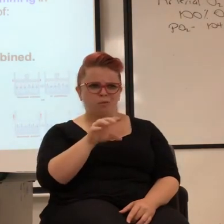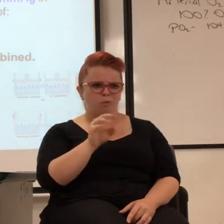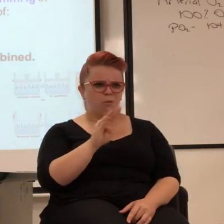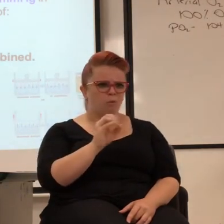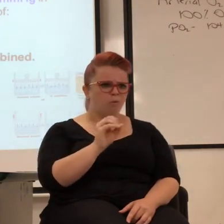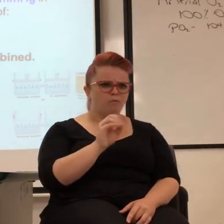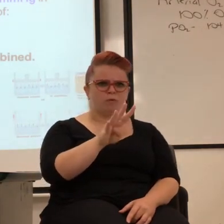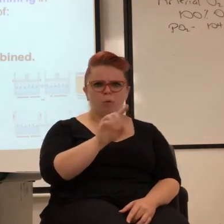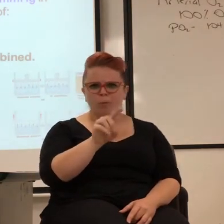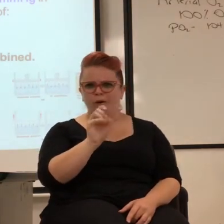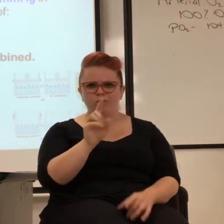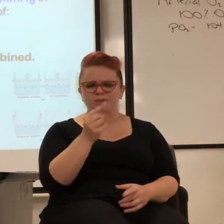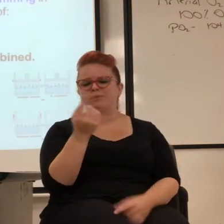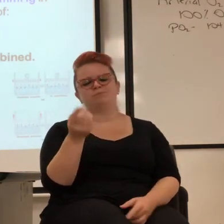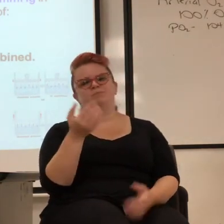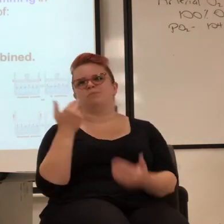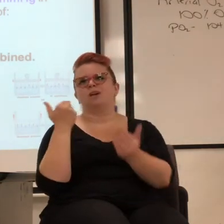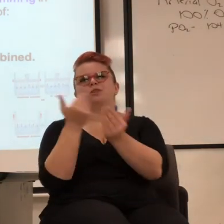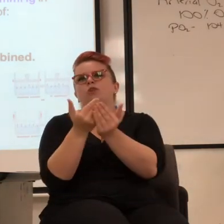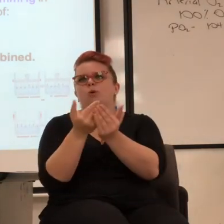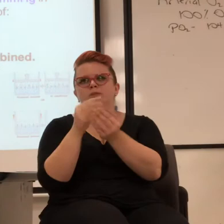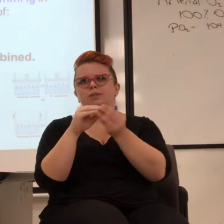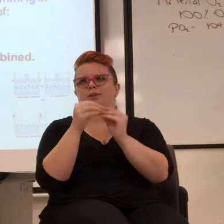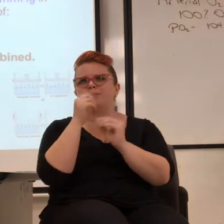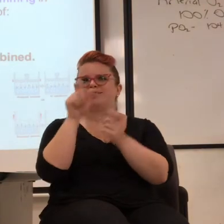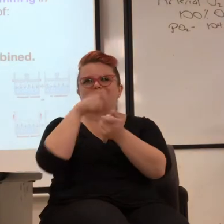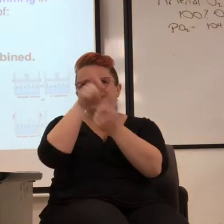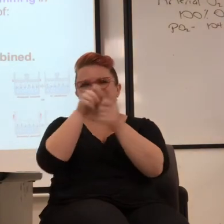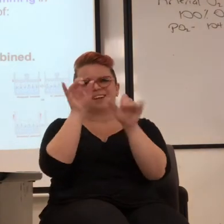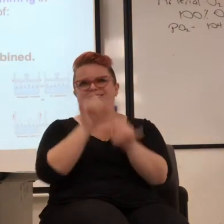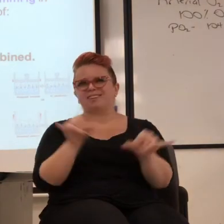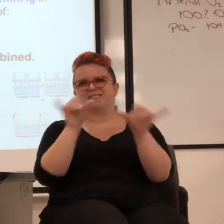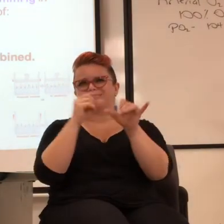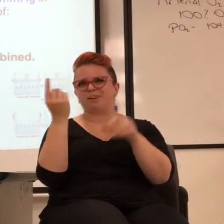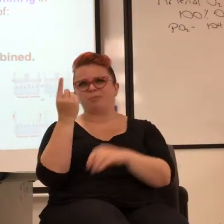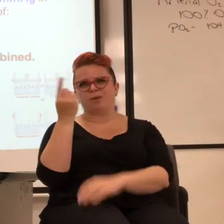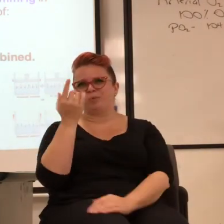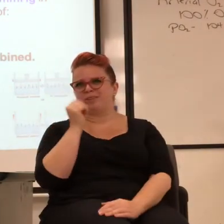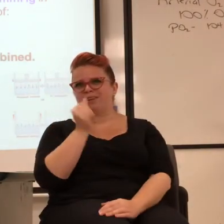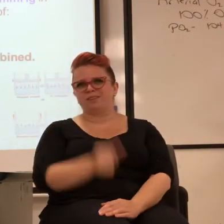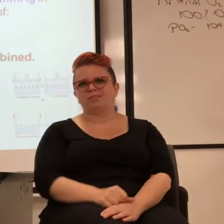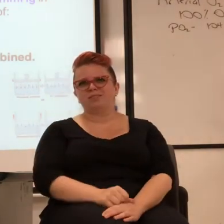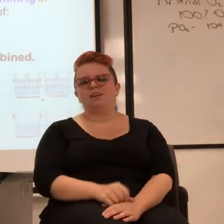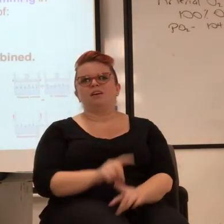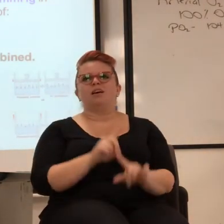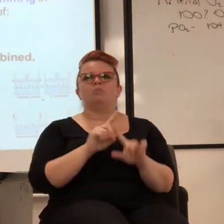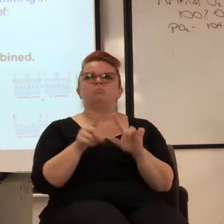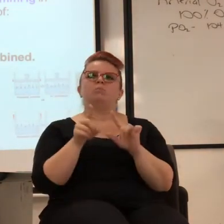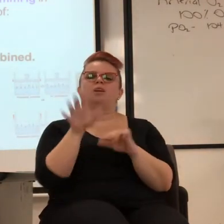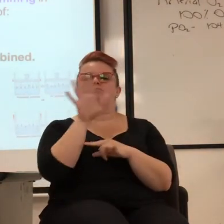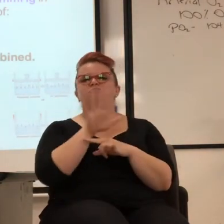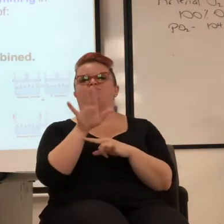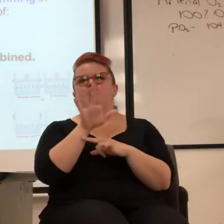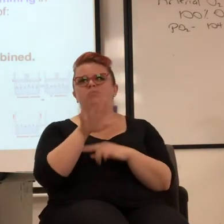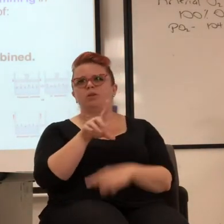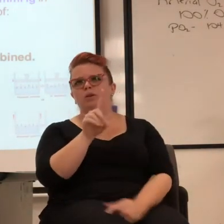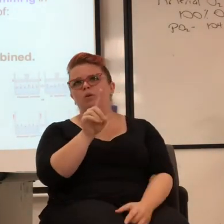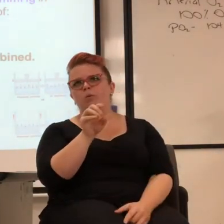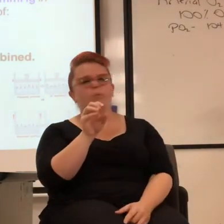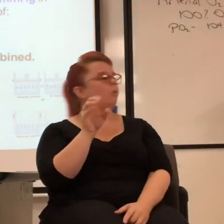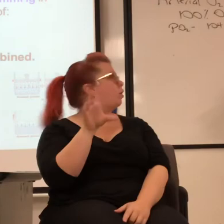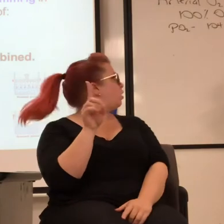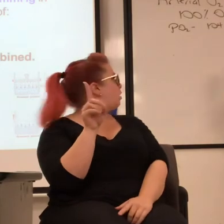that's close. We're not gonna keep the numbers exactly the same for you, okay? But it's something like that. Or you could say,